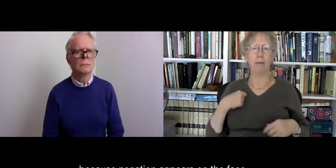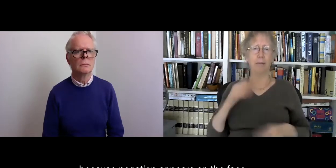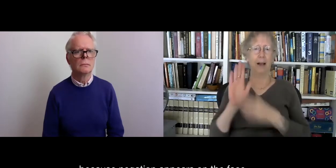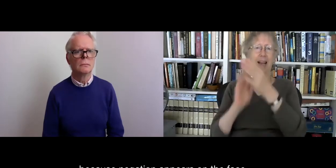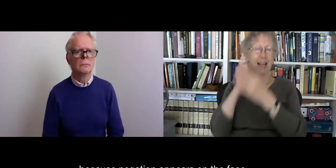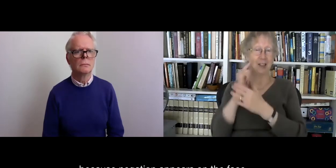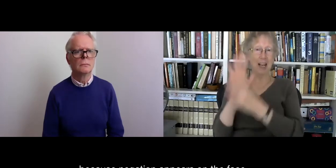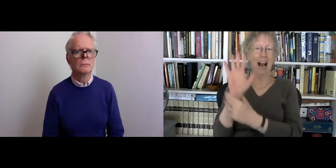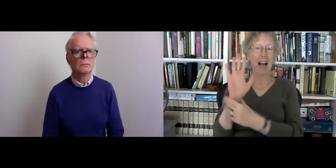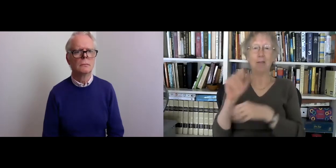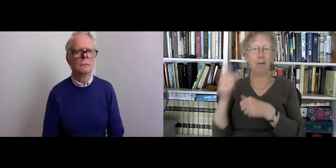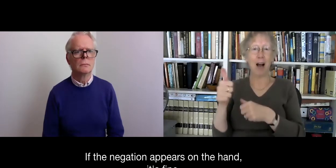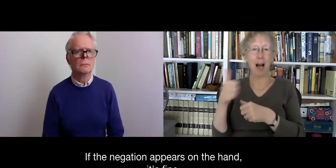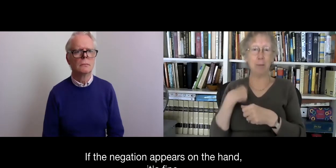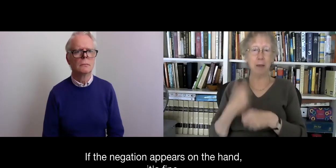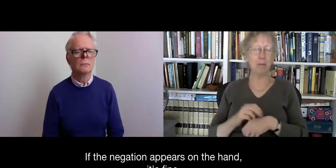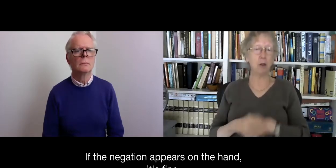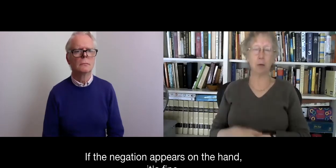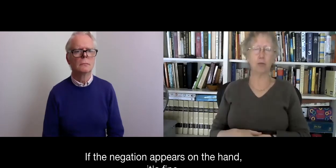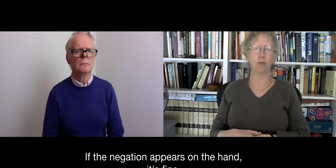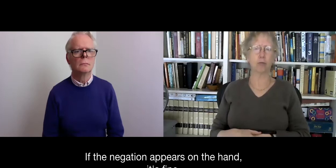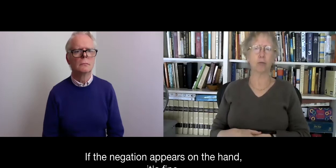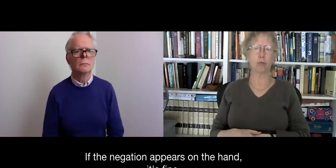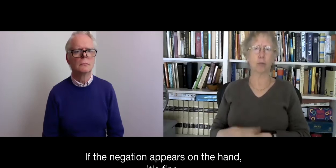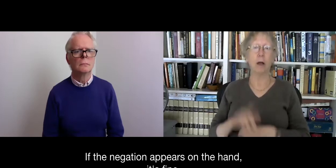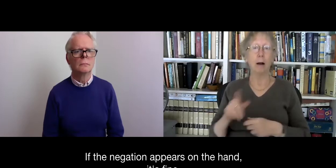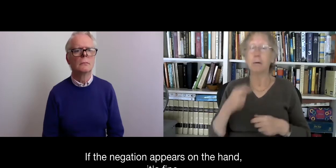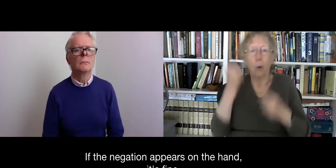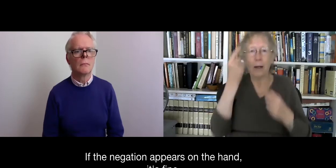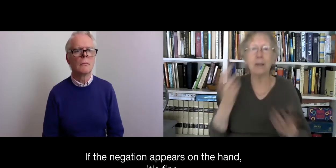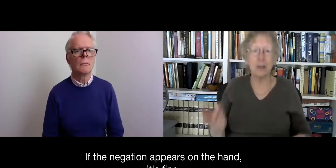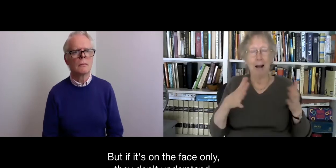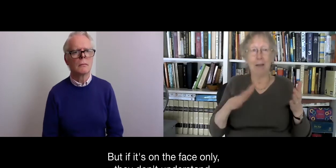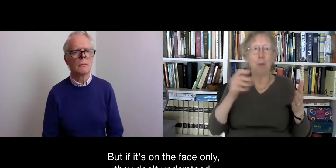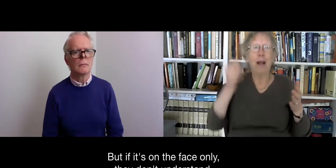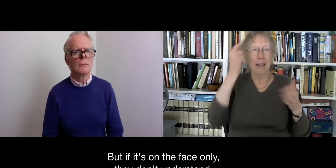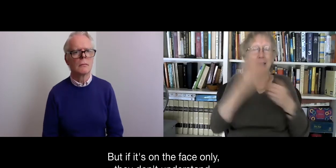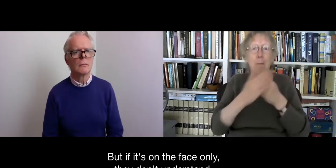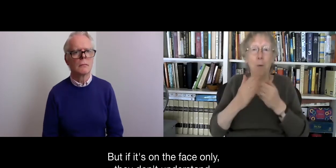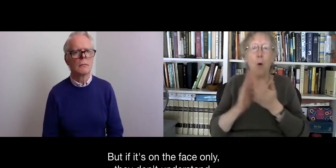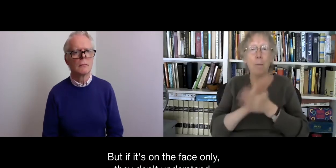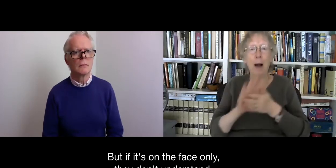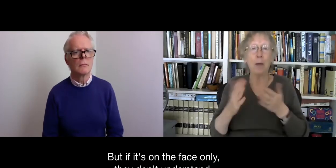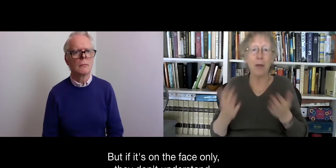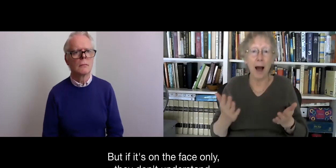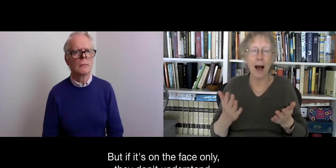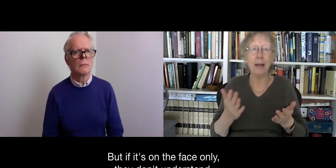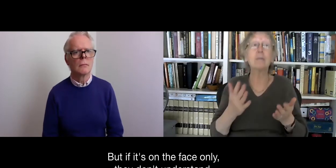on the face. If a negation appears on the hand, it's fine. But if it's on the face only, they don't